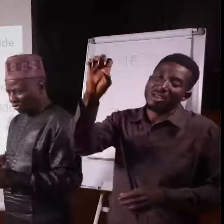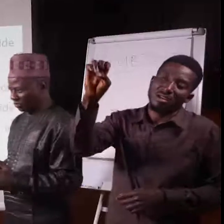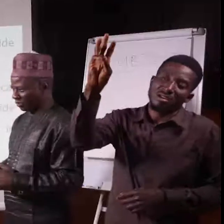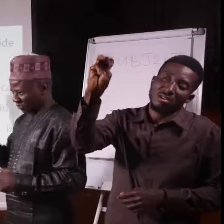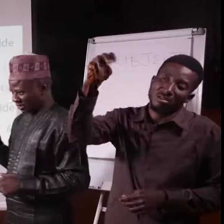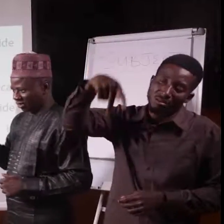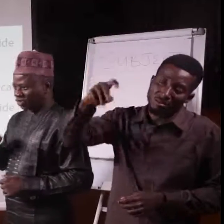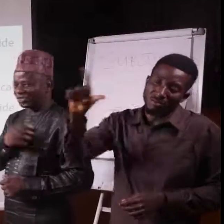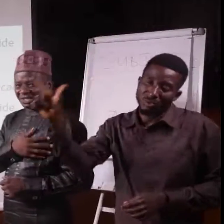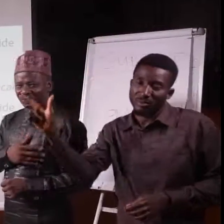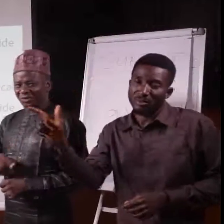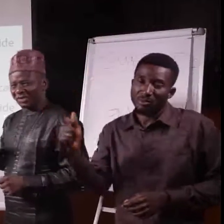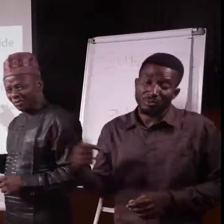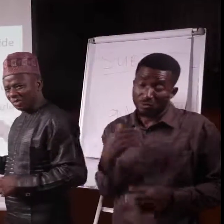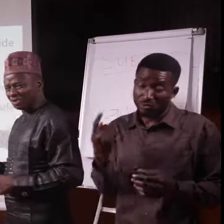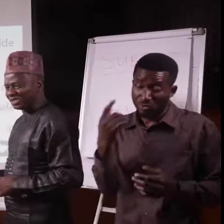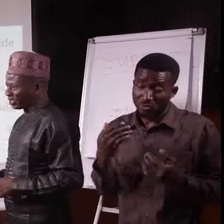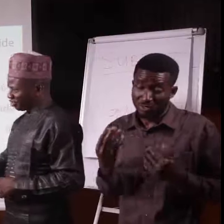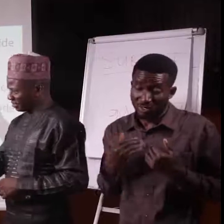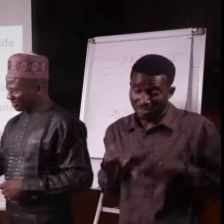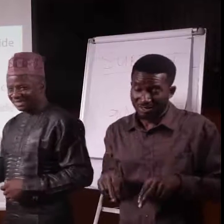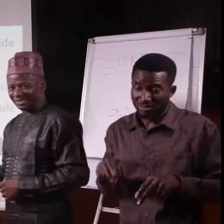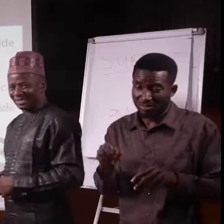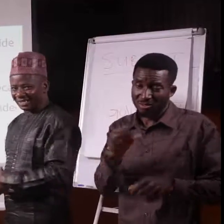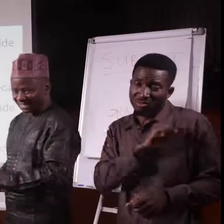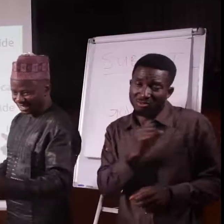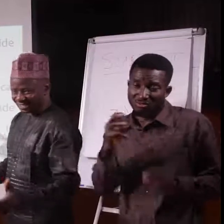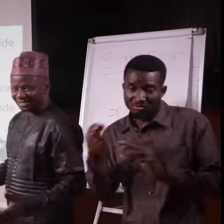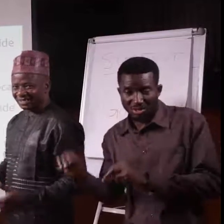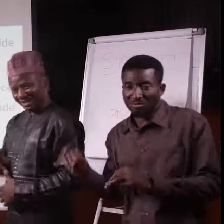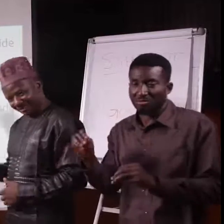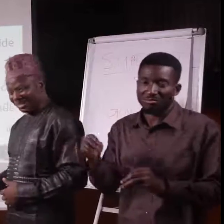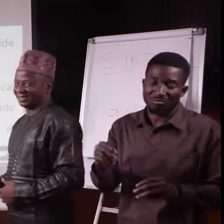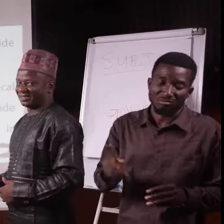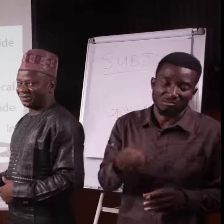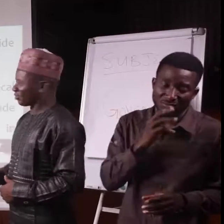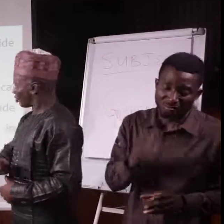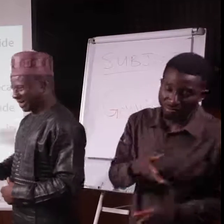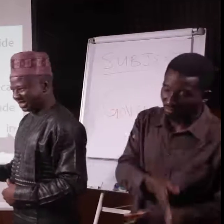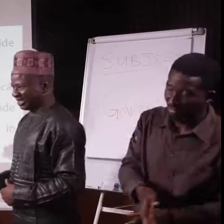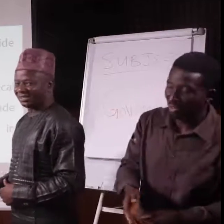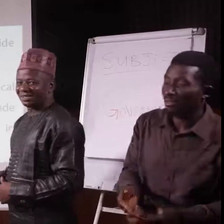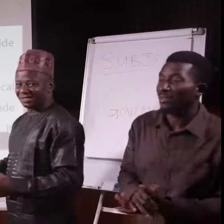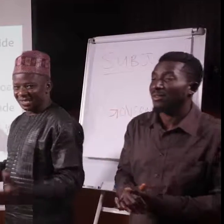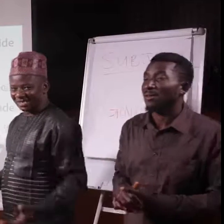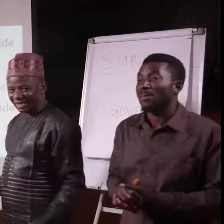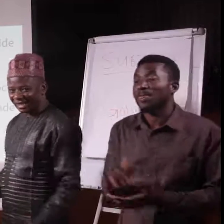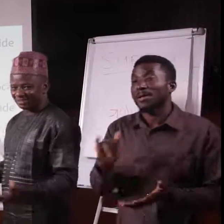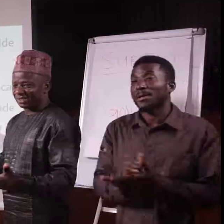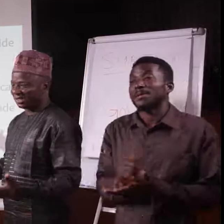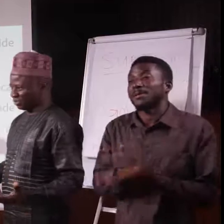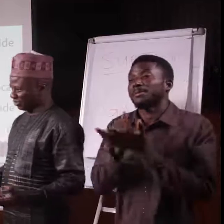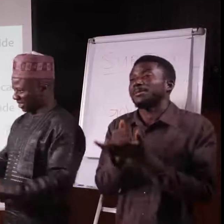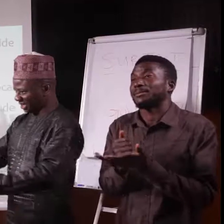And also, we also need, or they will also need security men, gardeners, and the like. So automatically, that